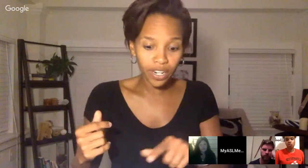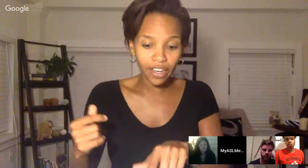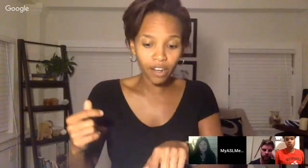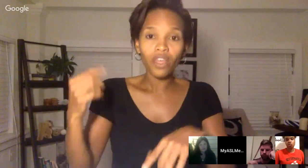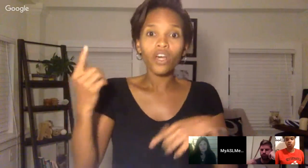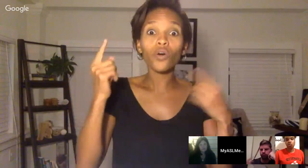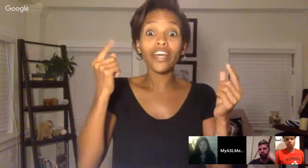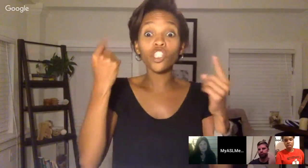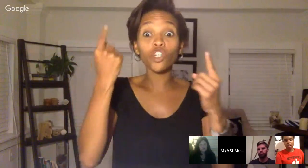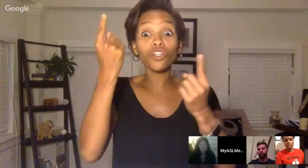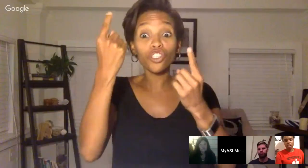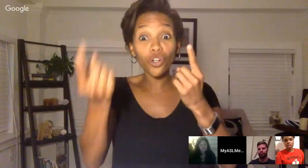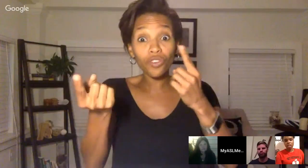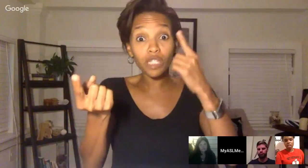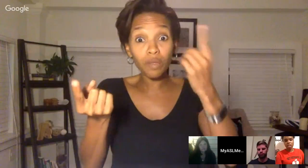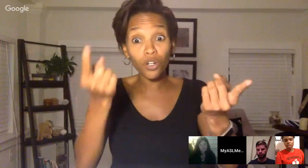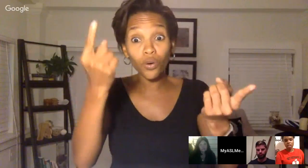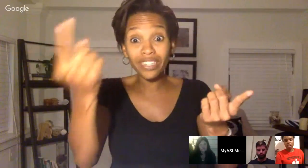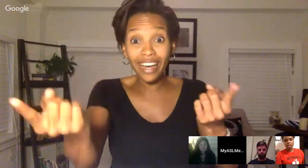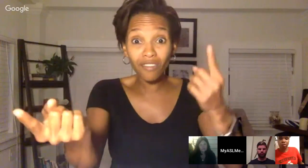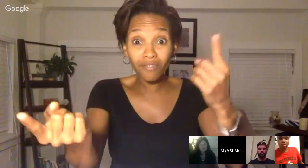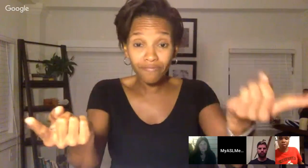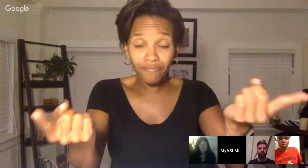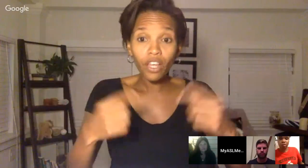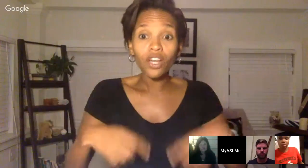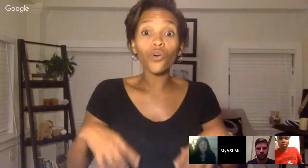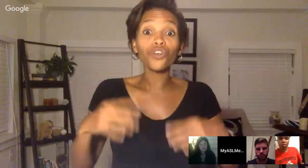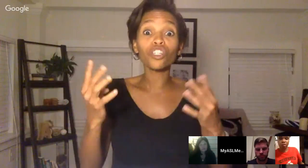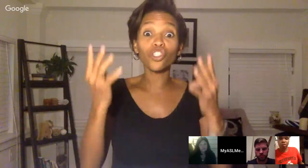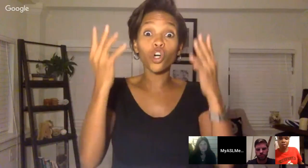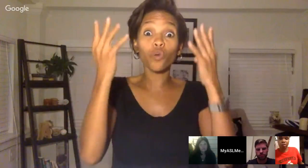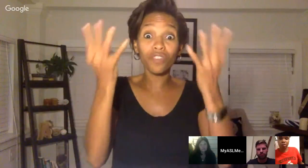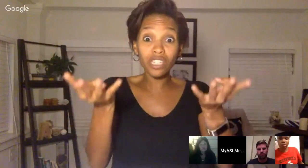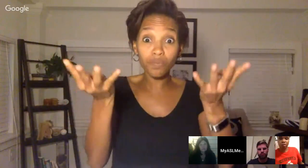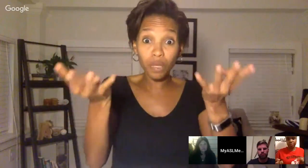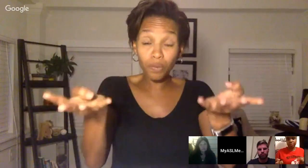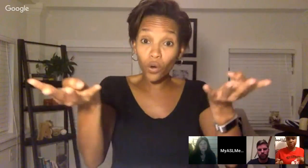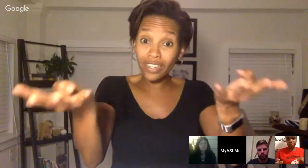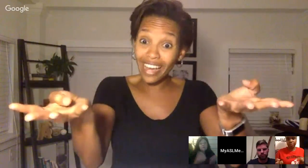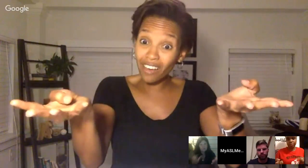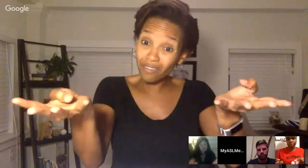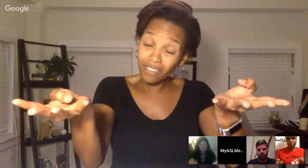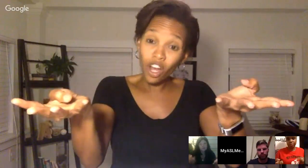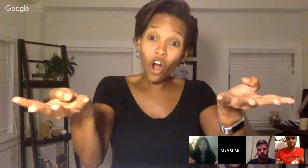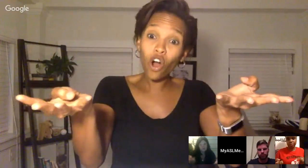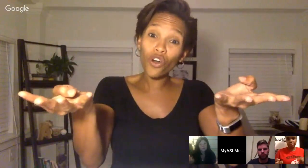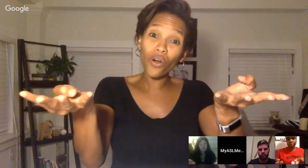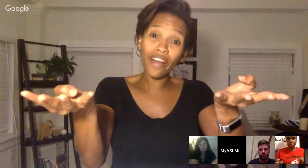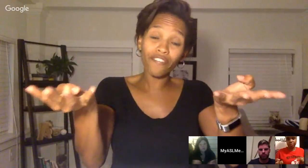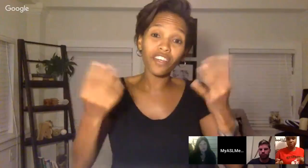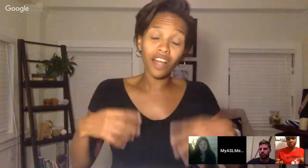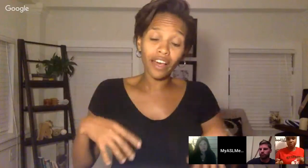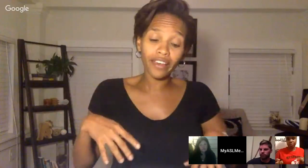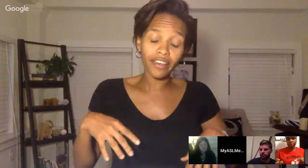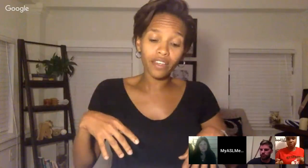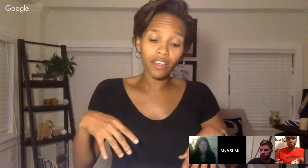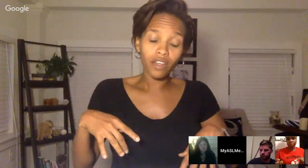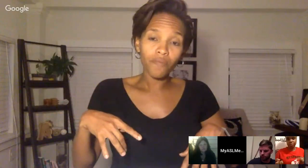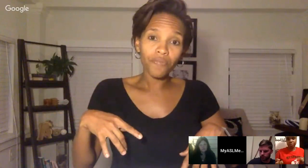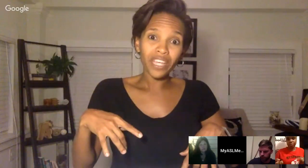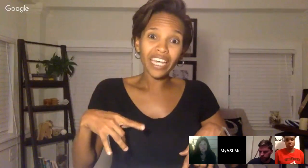we're in it now. Okay, so you can show this people going down, or you could show this people going down. Although I feel